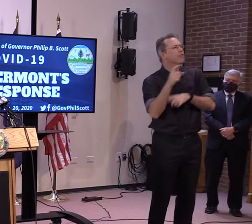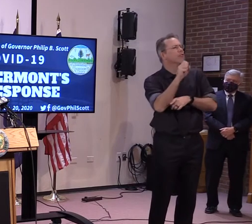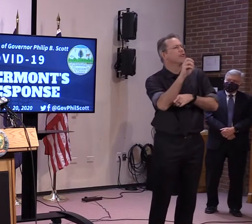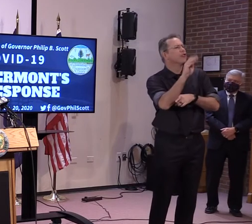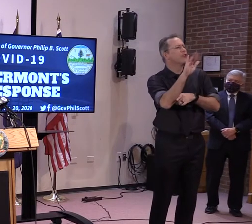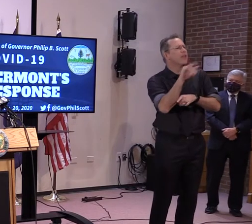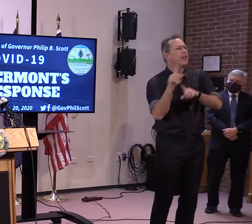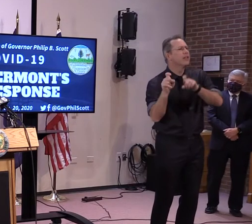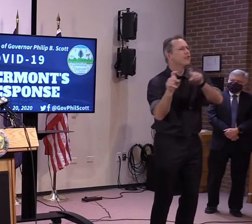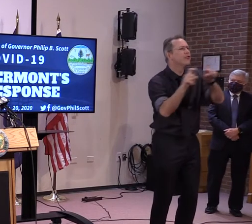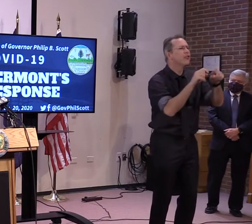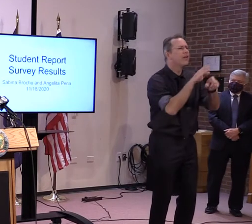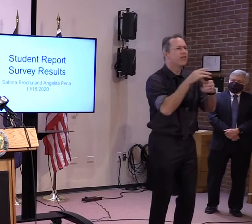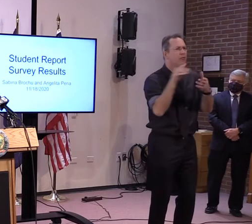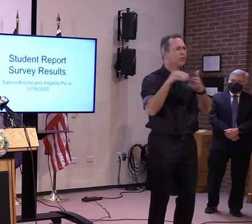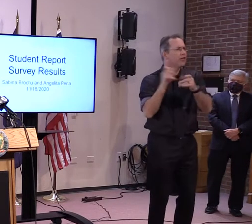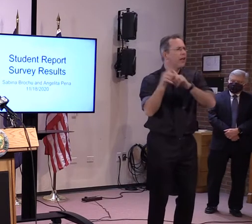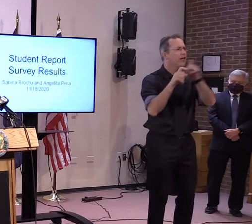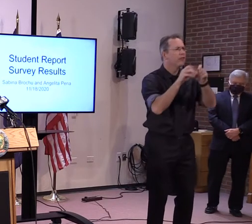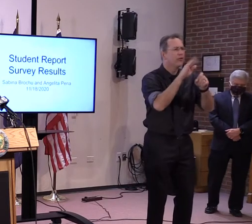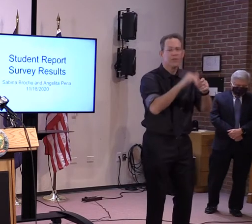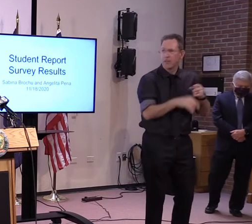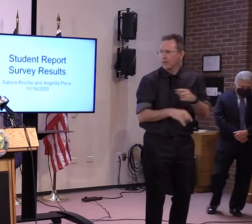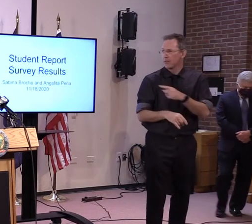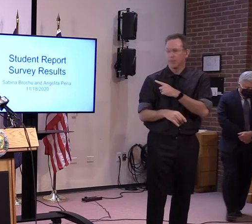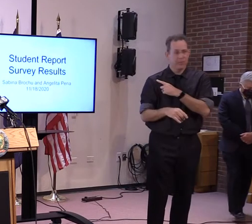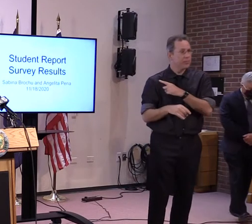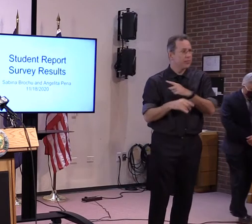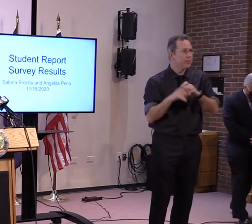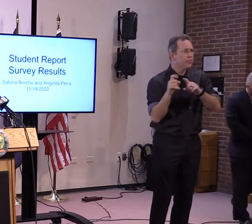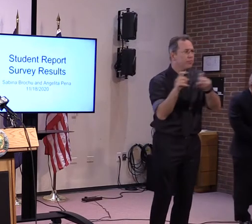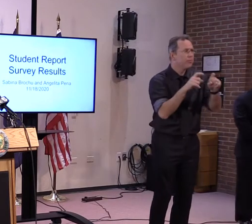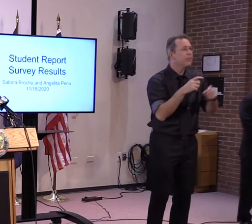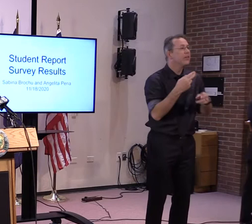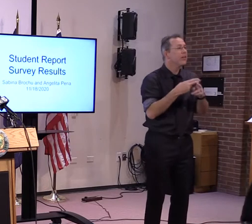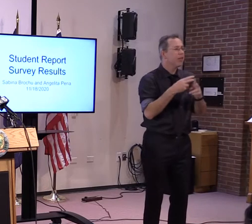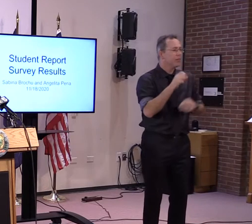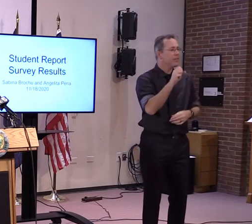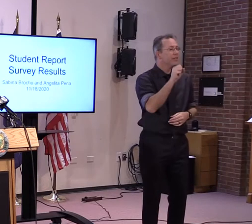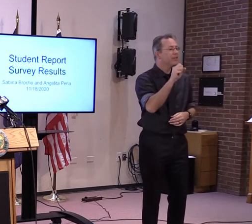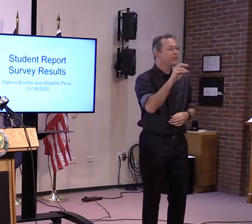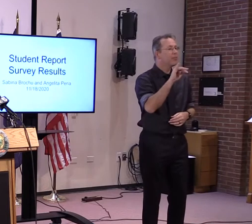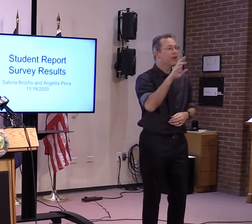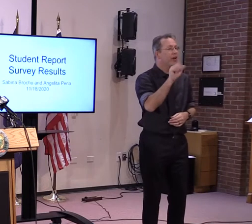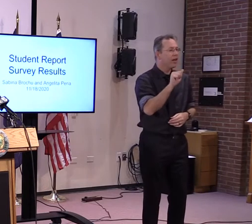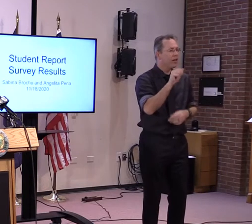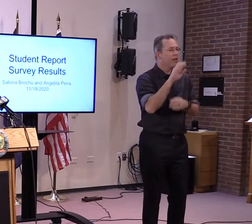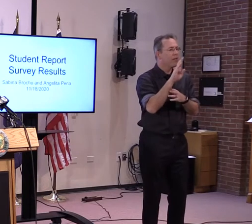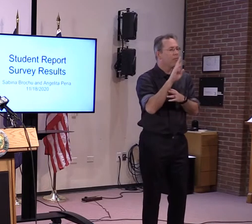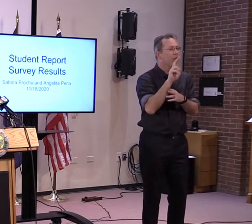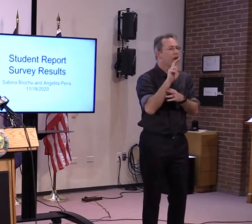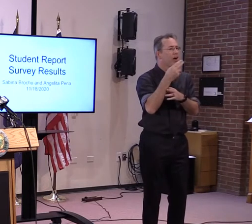and Anyalita, thank you so much for being here today. So I'll now turn it over to both of you.